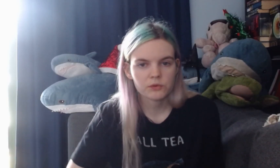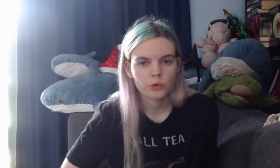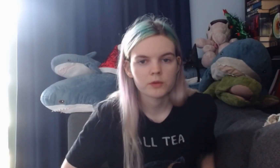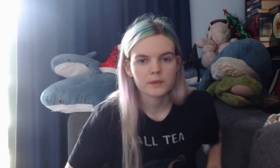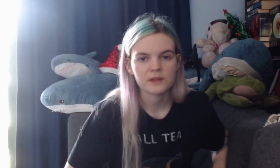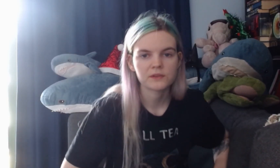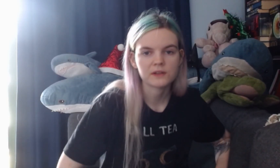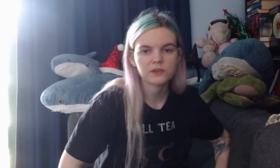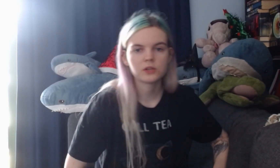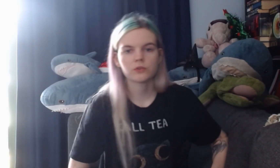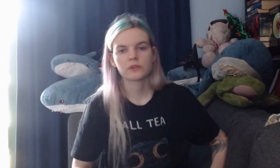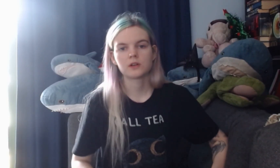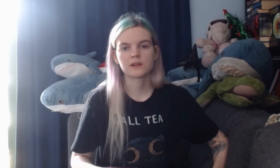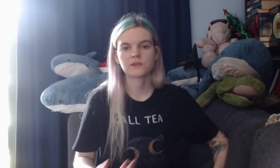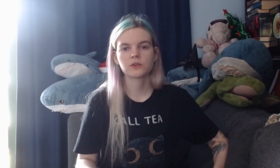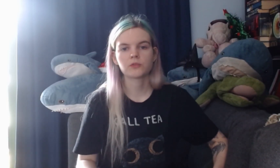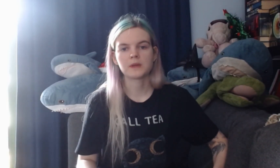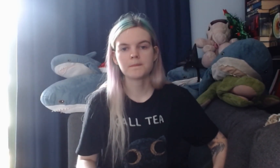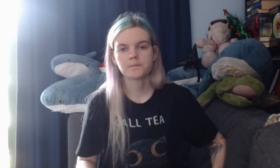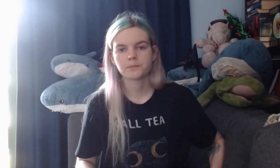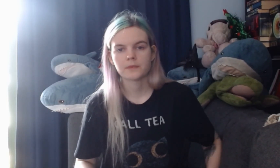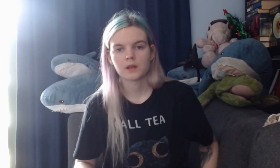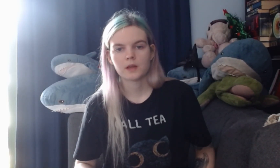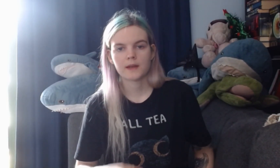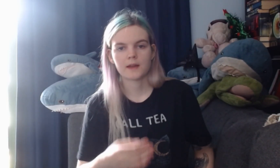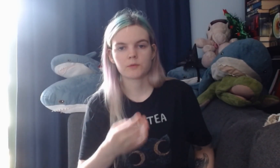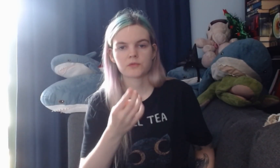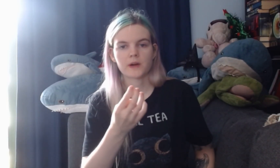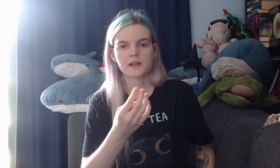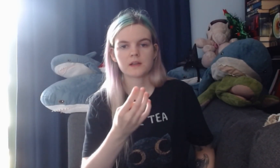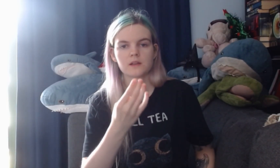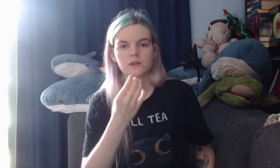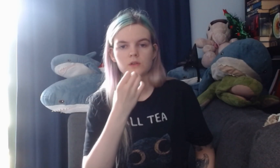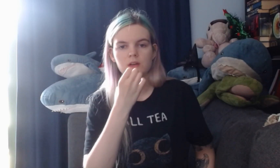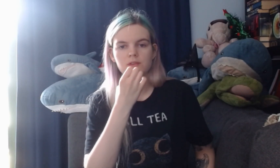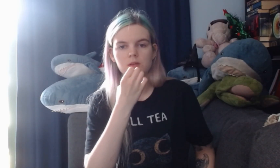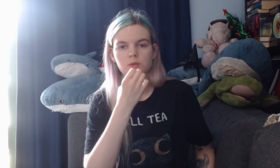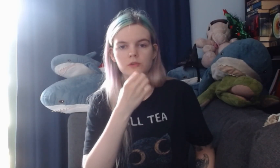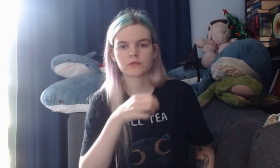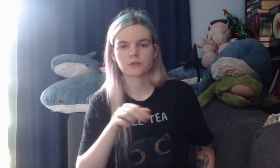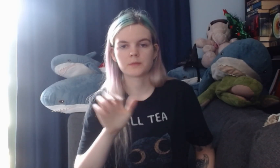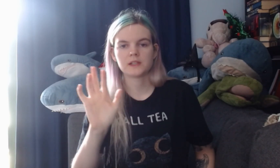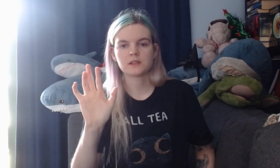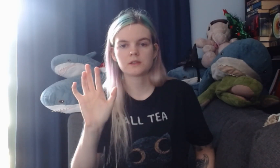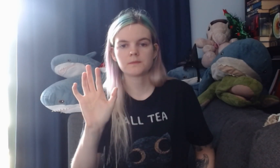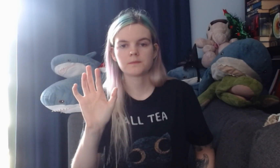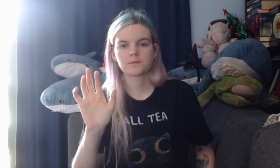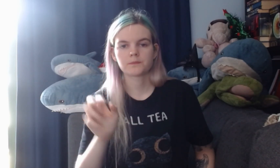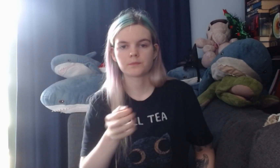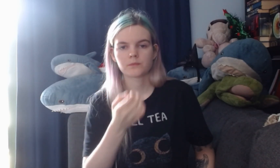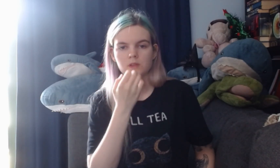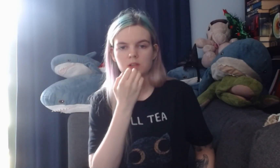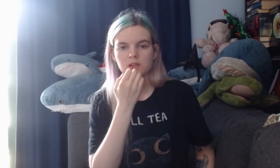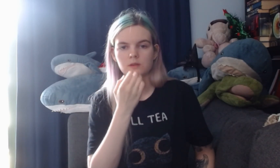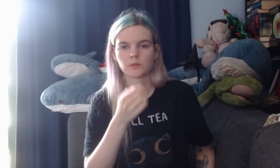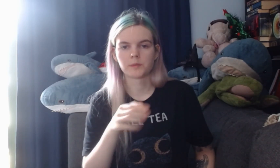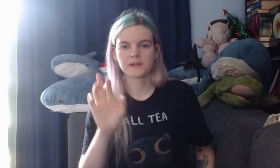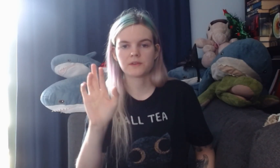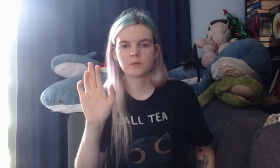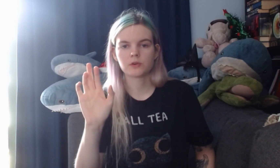one means excuse me. And with the right hand, you have like a motion from here, and he repeats the motion a